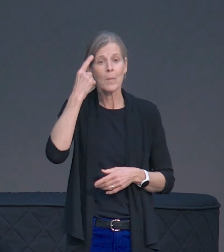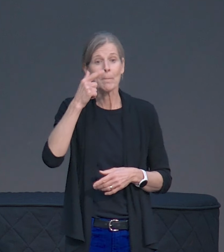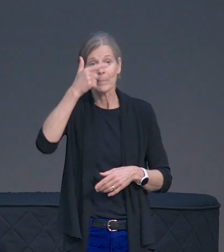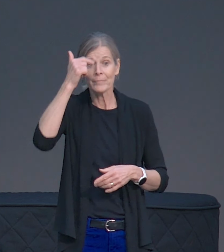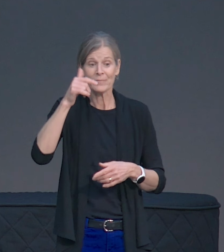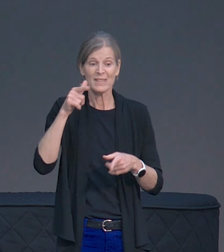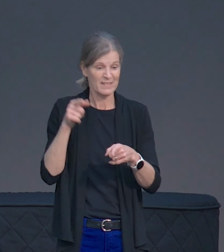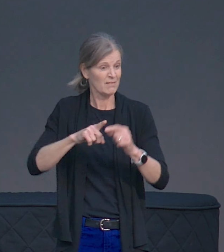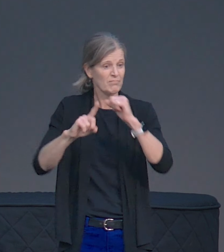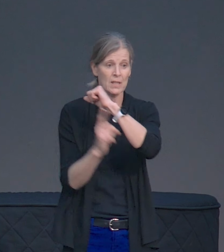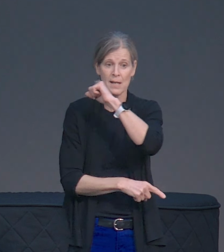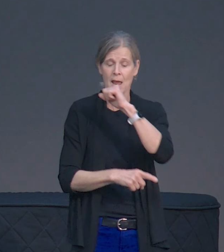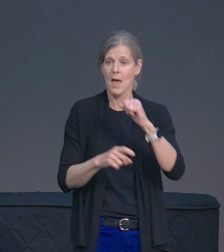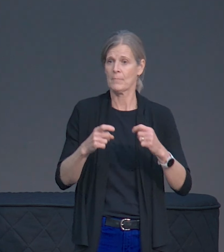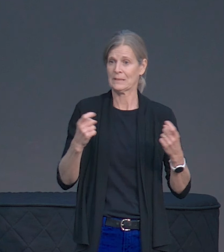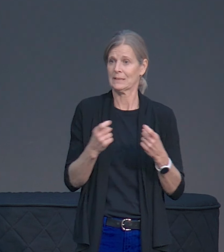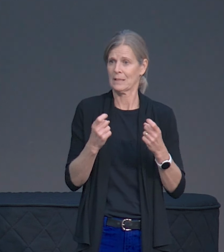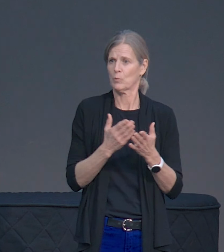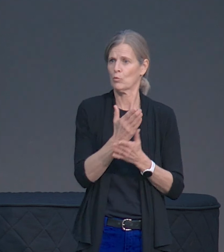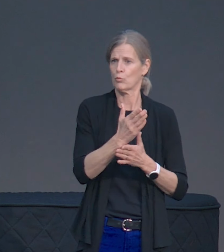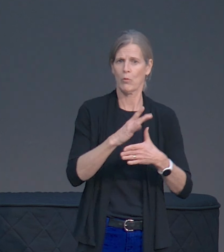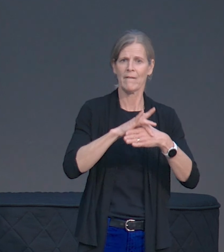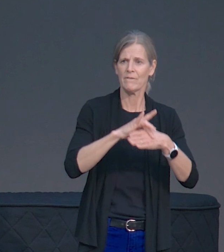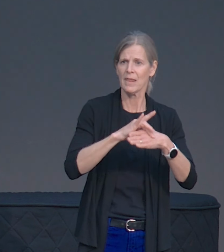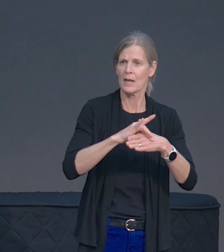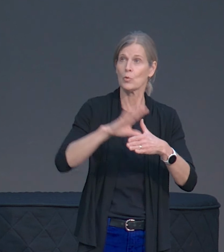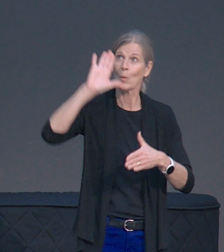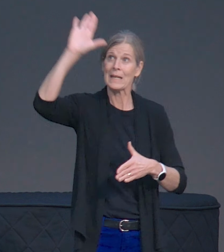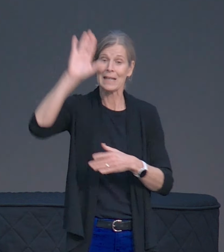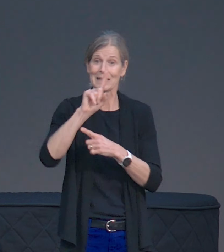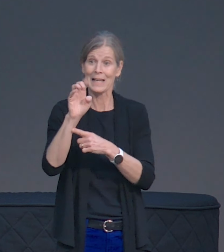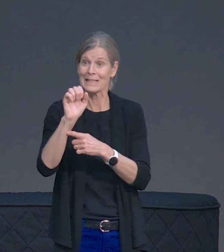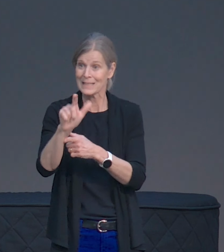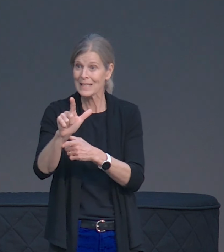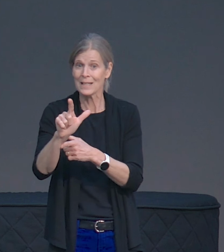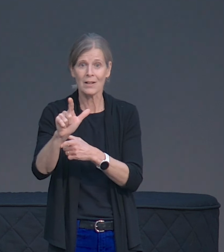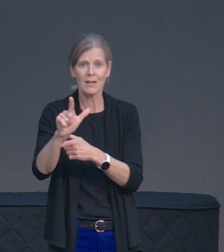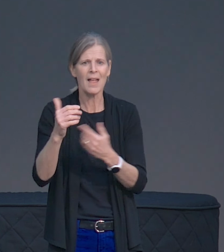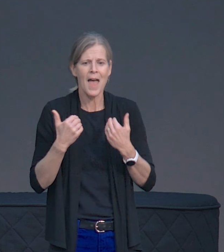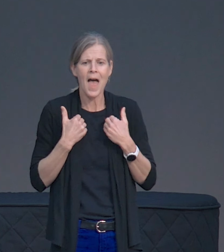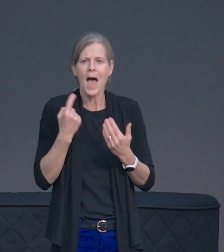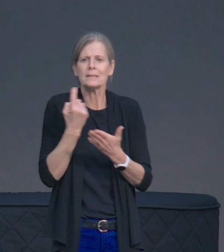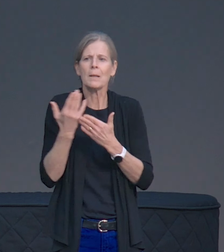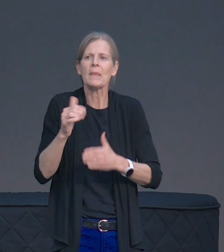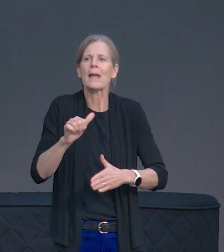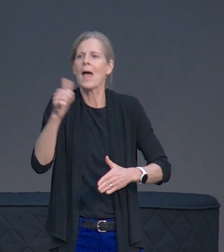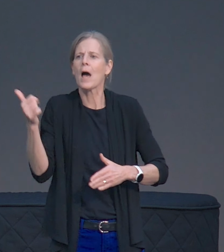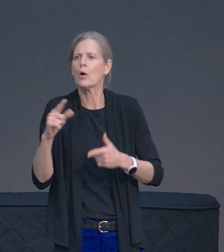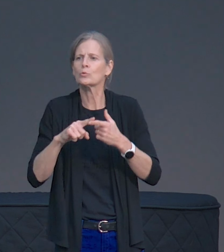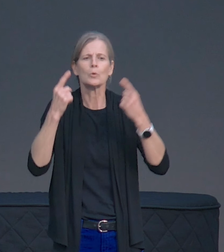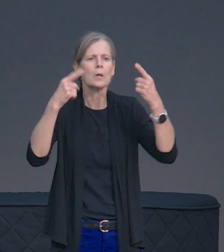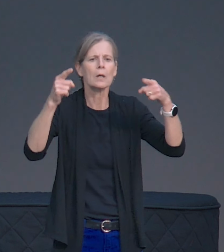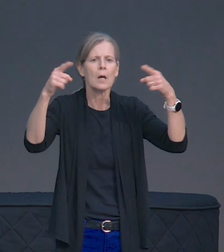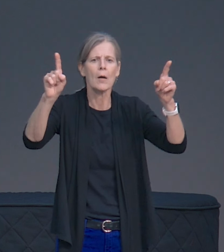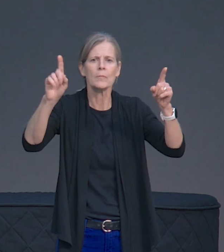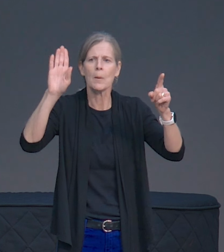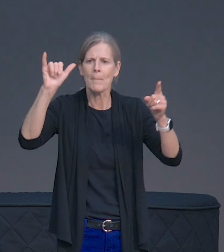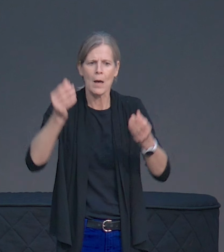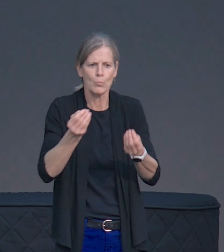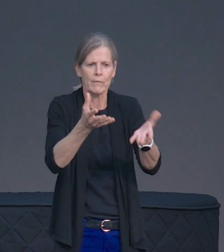Sin In The Flesh The Zeal Of The Lord Had Something Else To Accomplish By Giving This